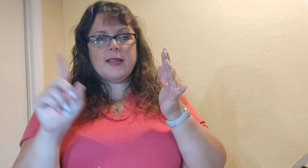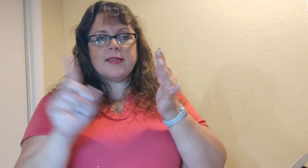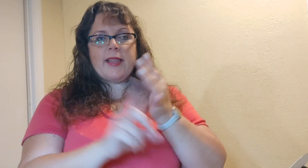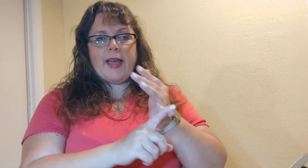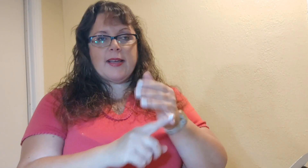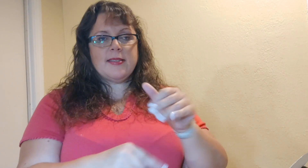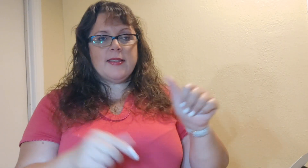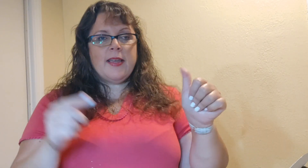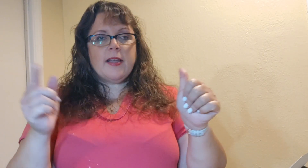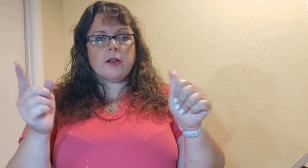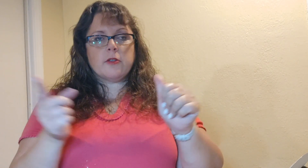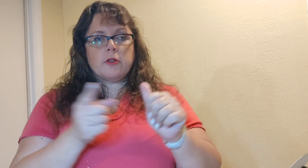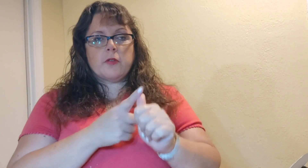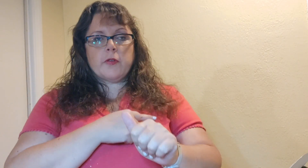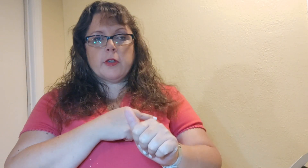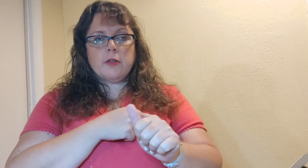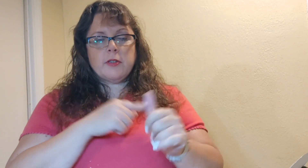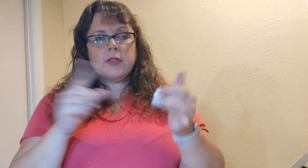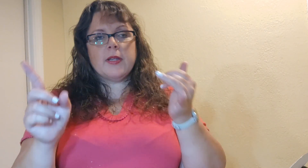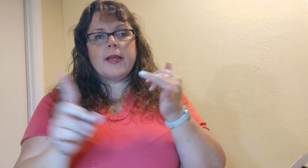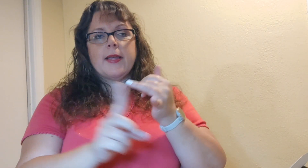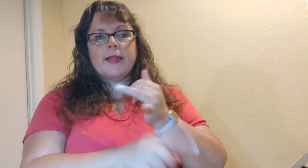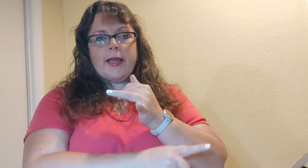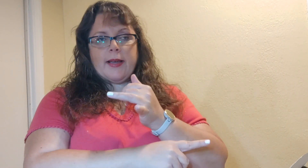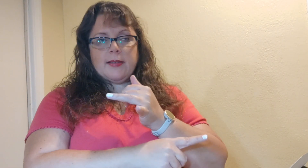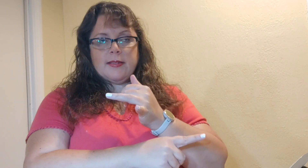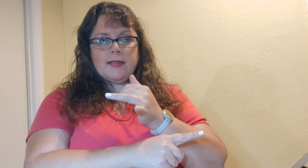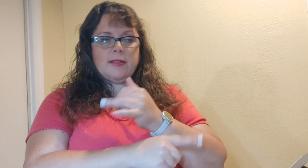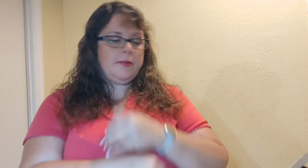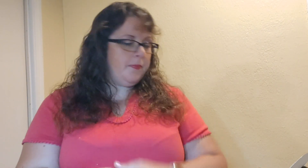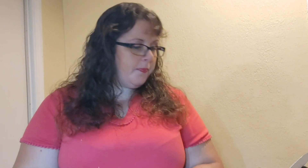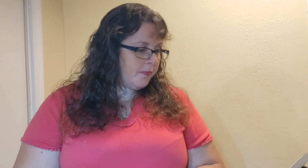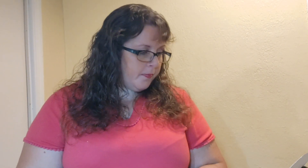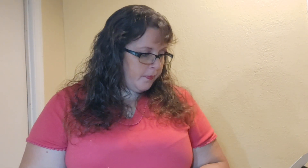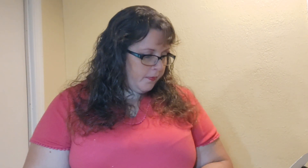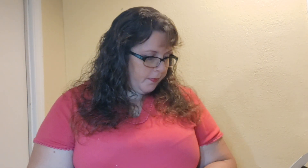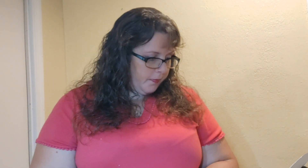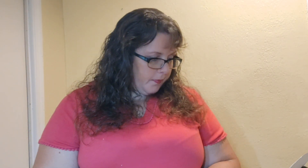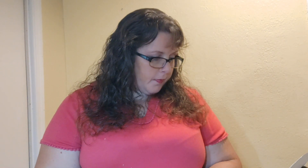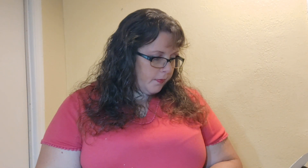is last, because there's first and last.